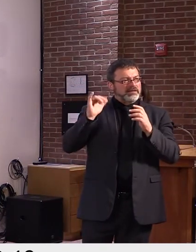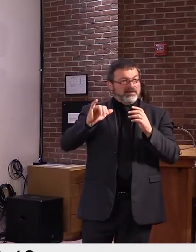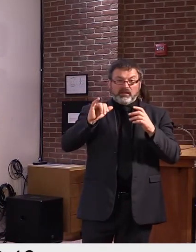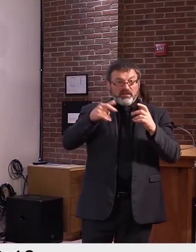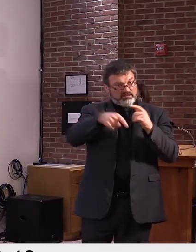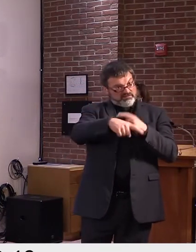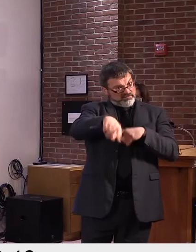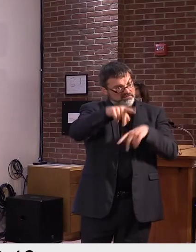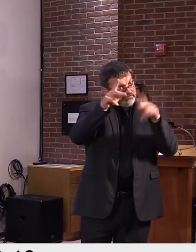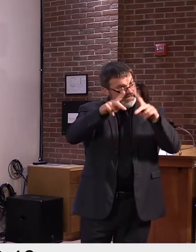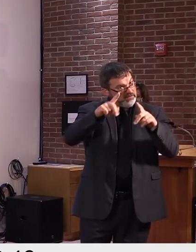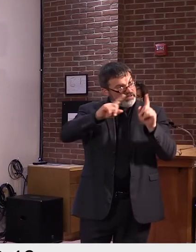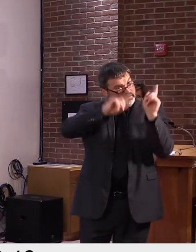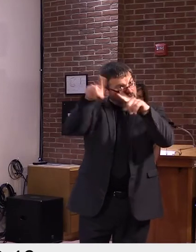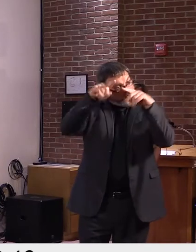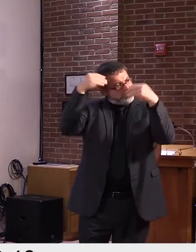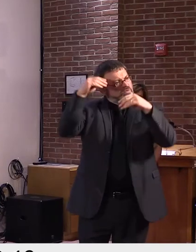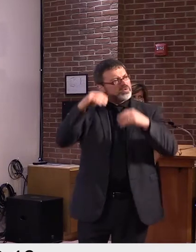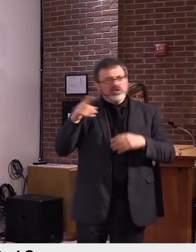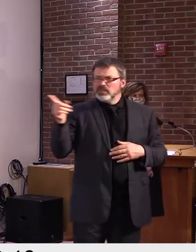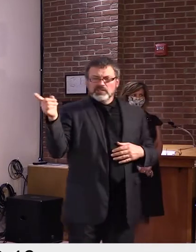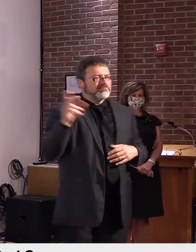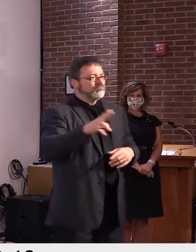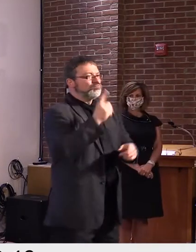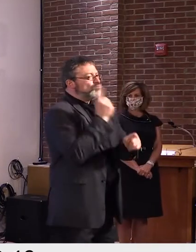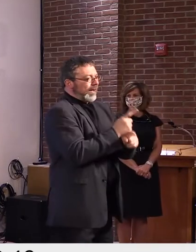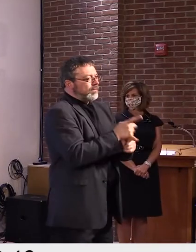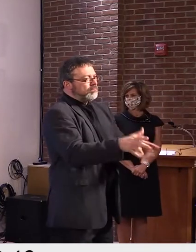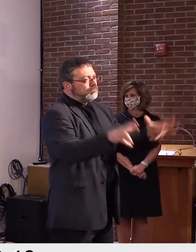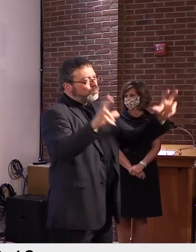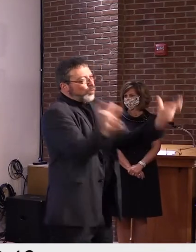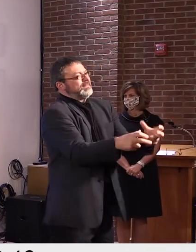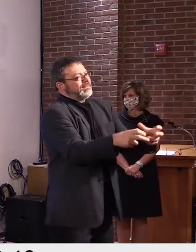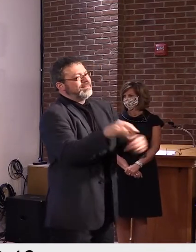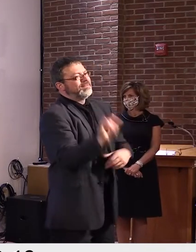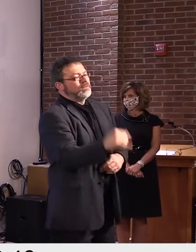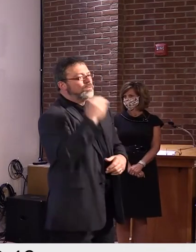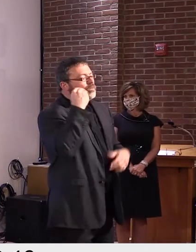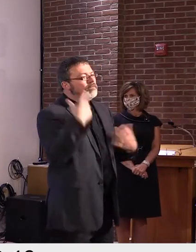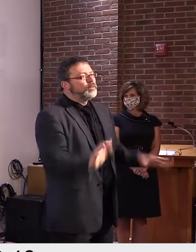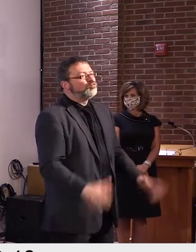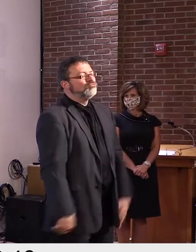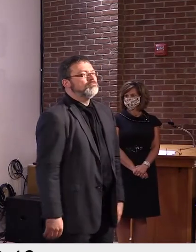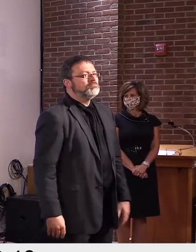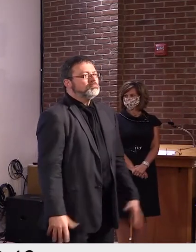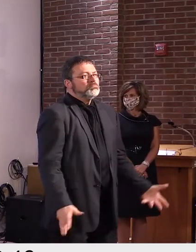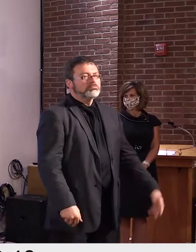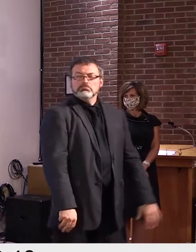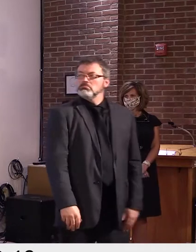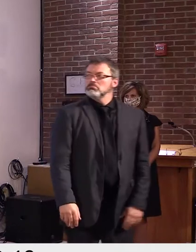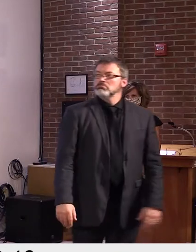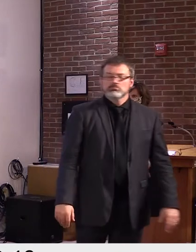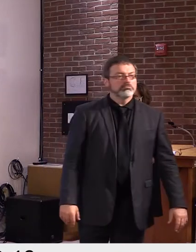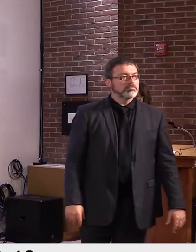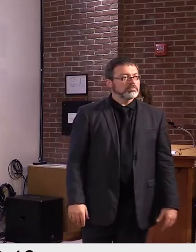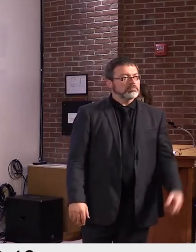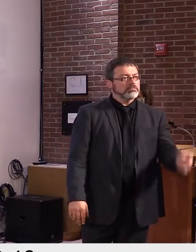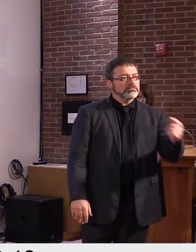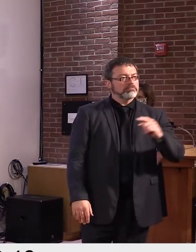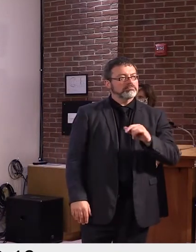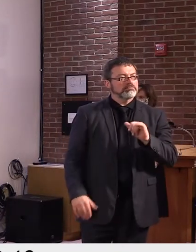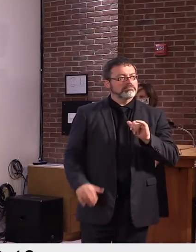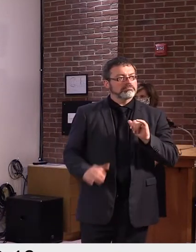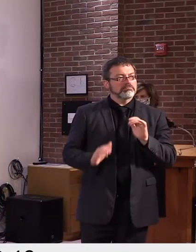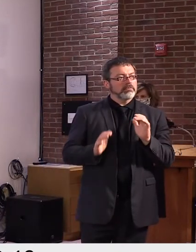That's correct. Okay. Fairhaven's on the New York border. Are the cases Vermonters or people from New York who work in Vermont?